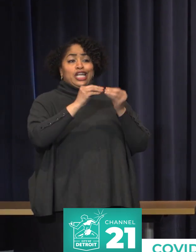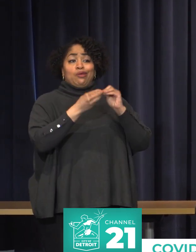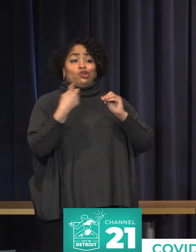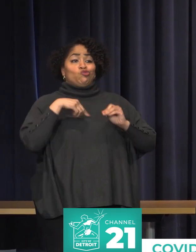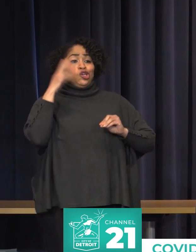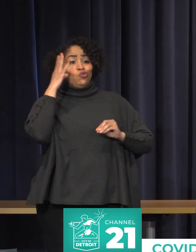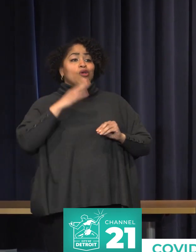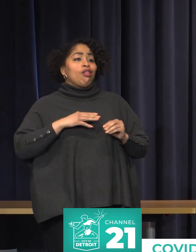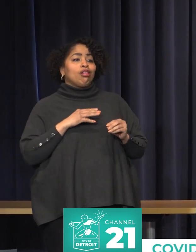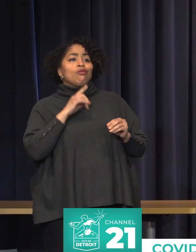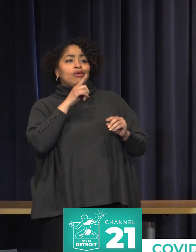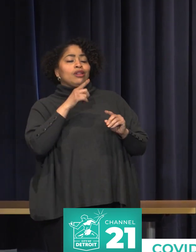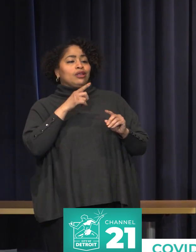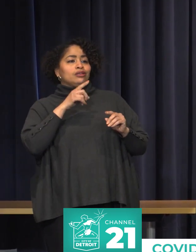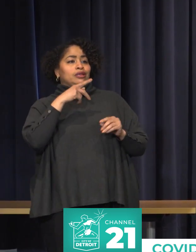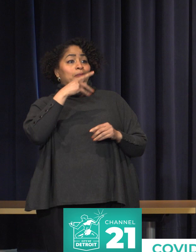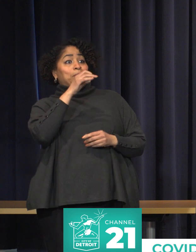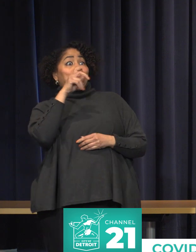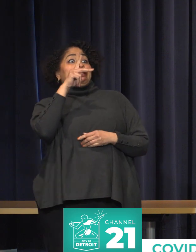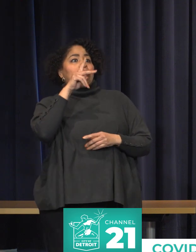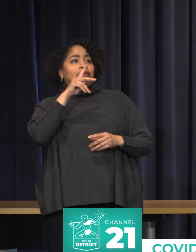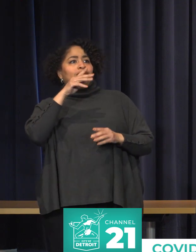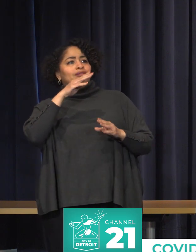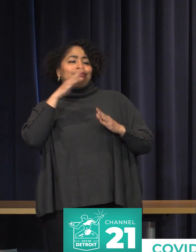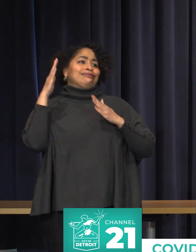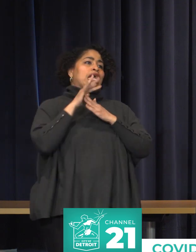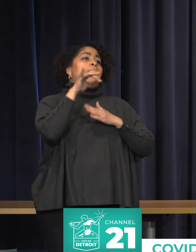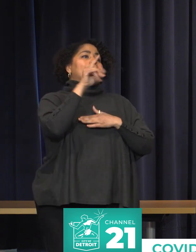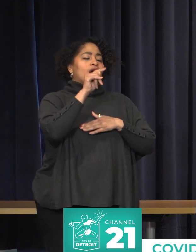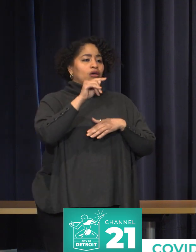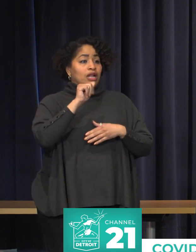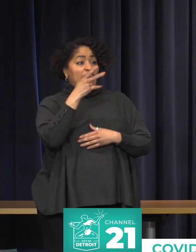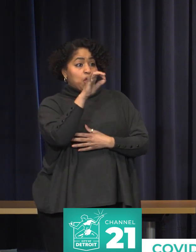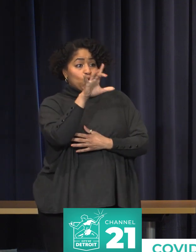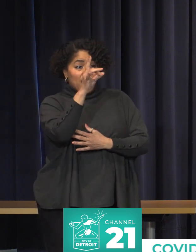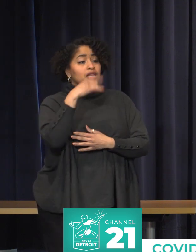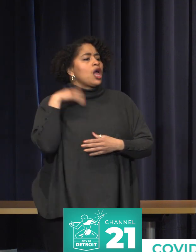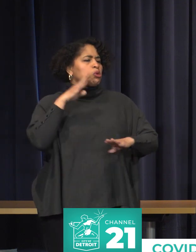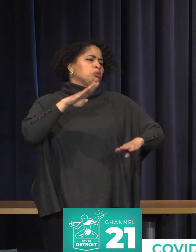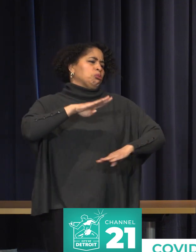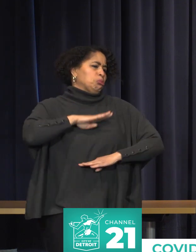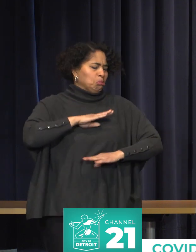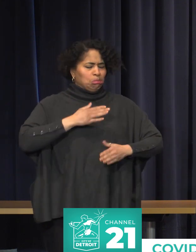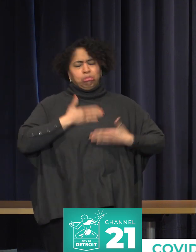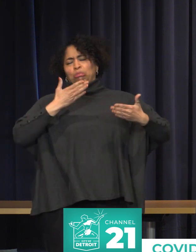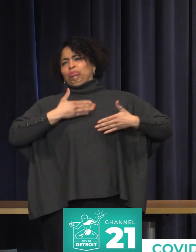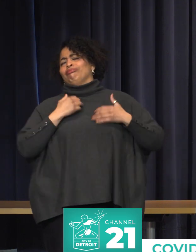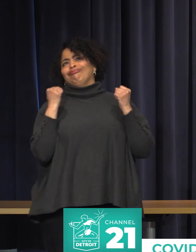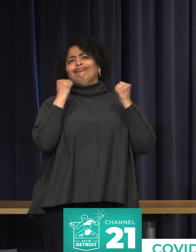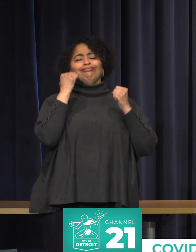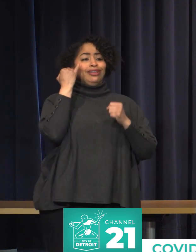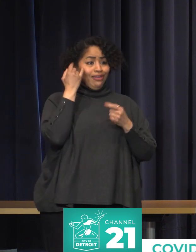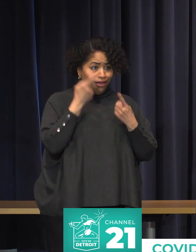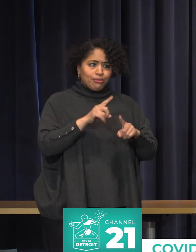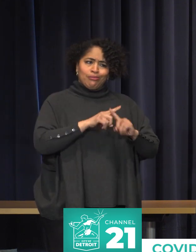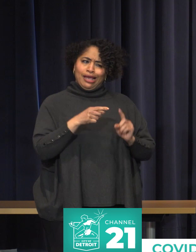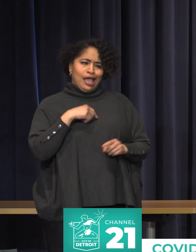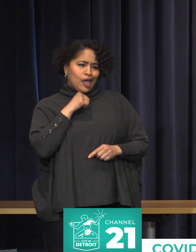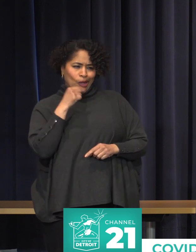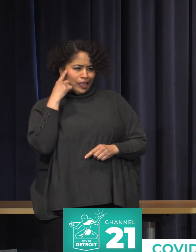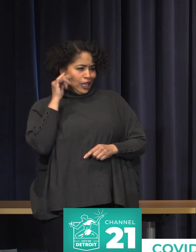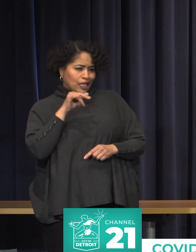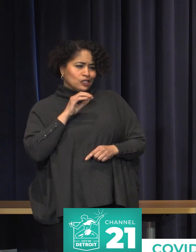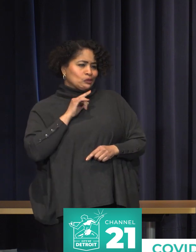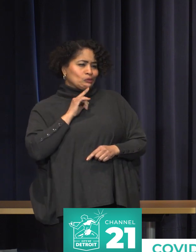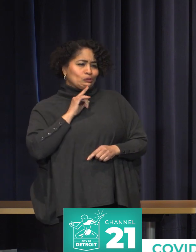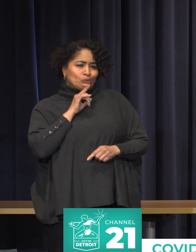on April 8th. I will be the happiest person in the world if we peak on April 8th, but I don't see today how that's realistic. I